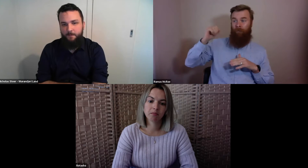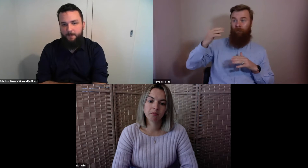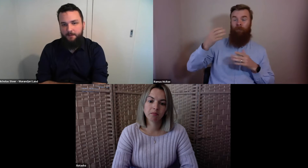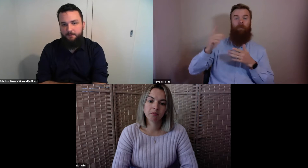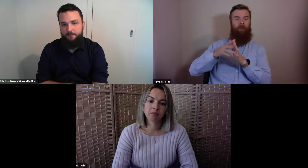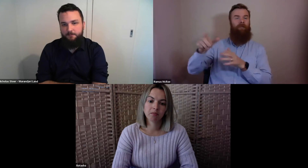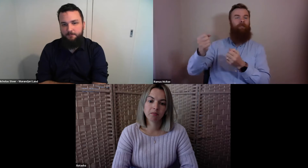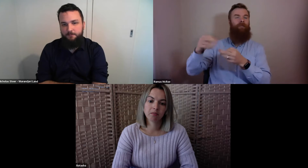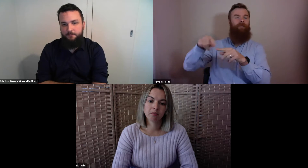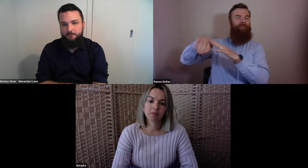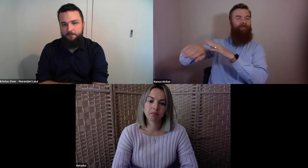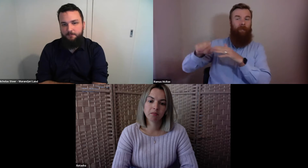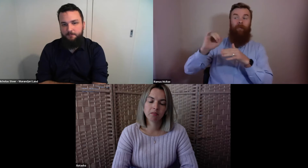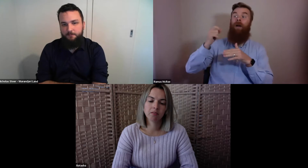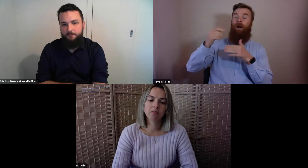counterpart.